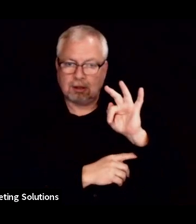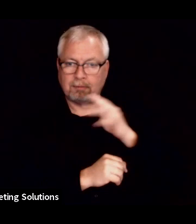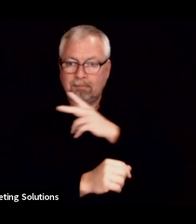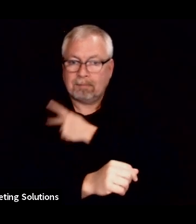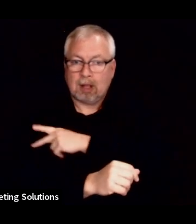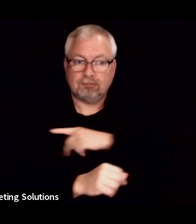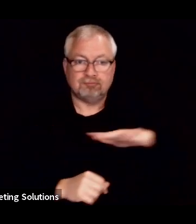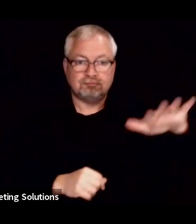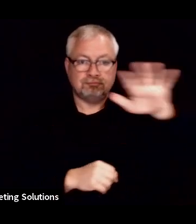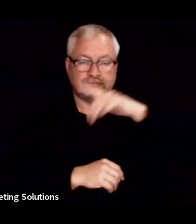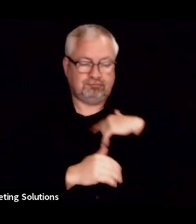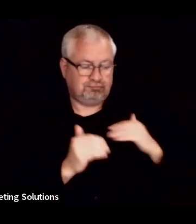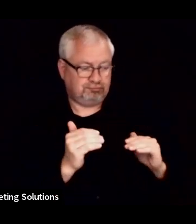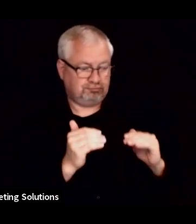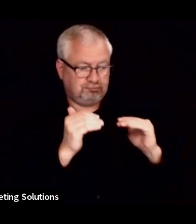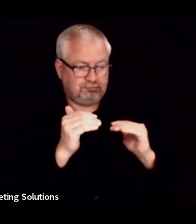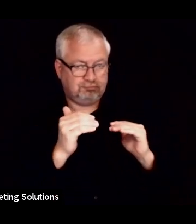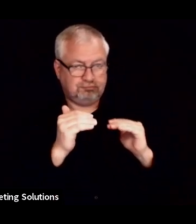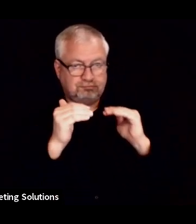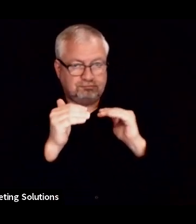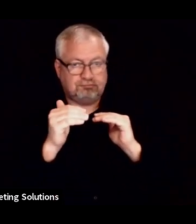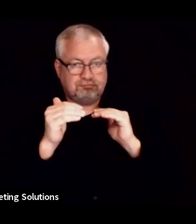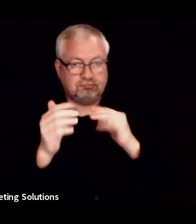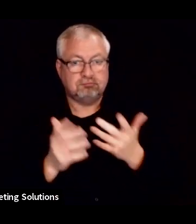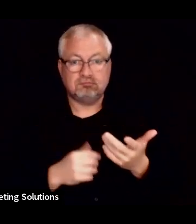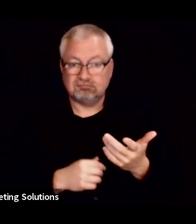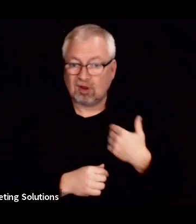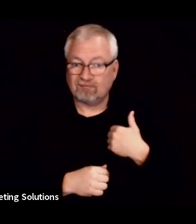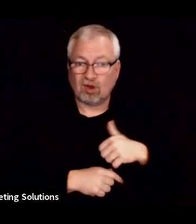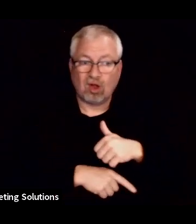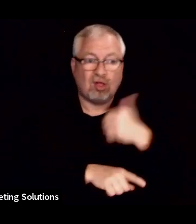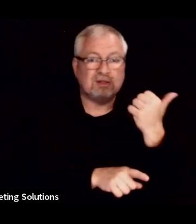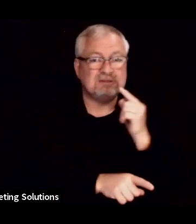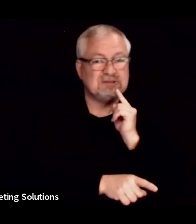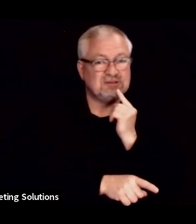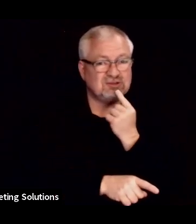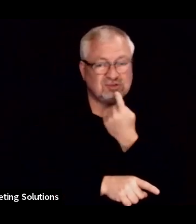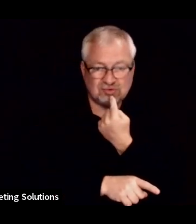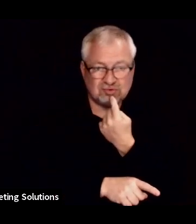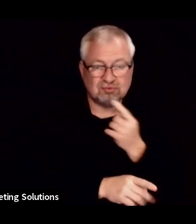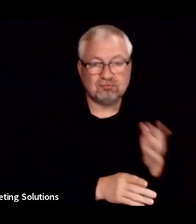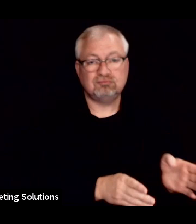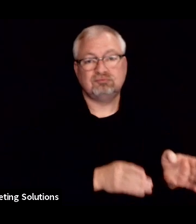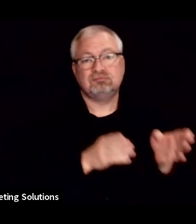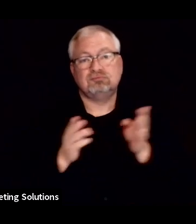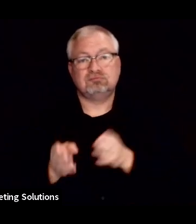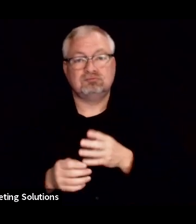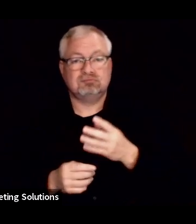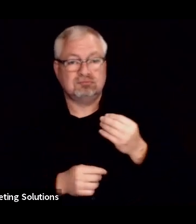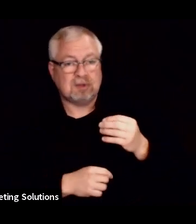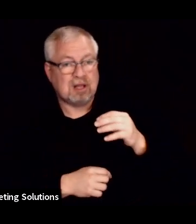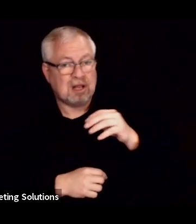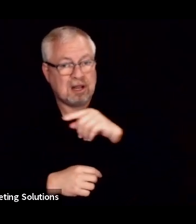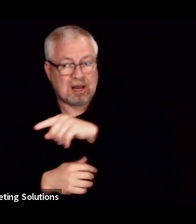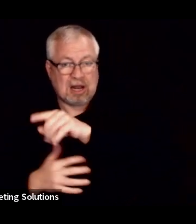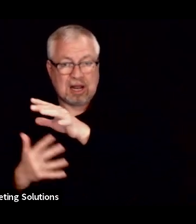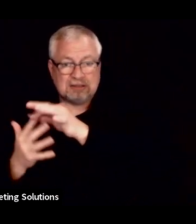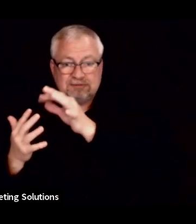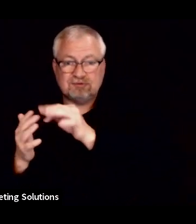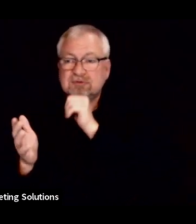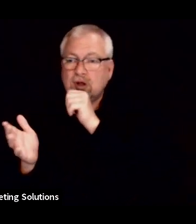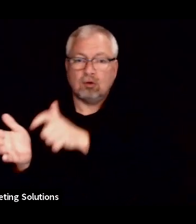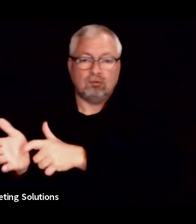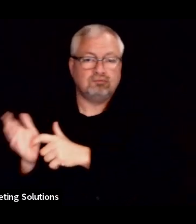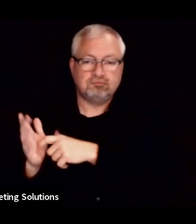conditions and surgeries restarting. That is correct. And that's part of why the